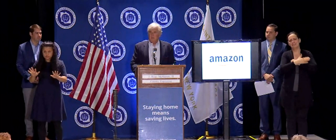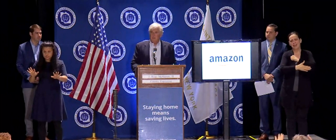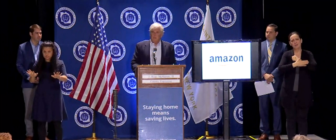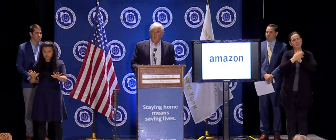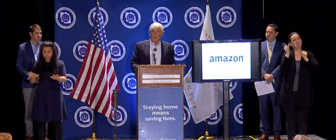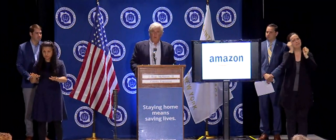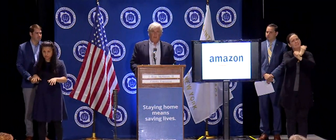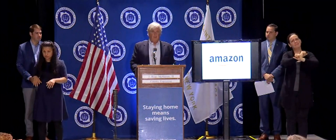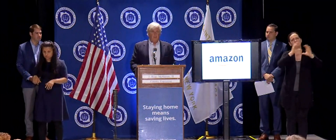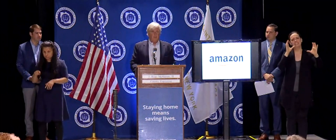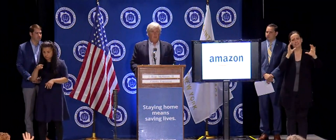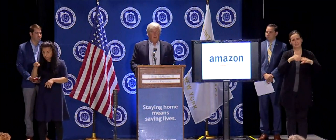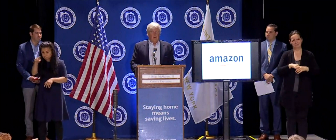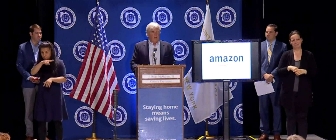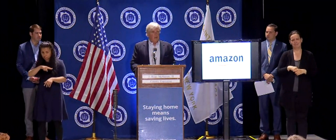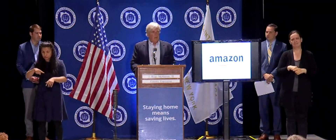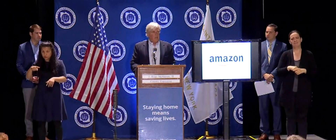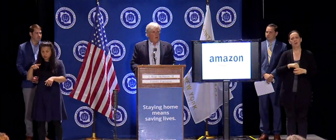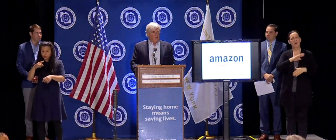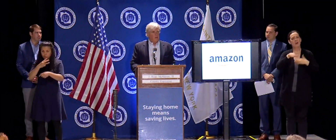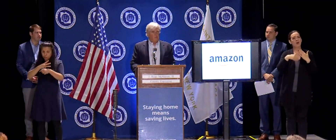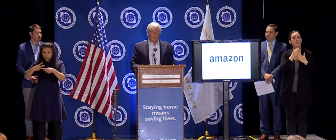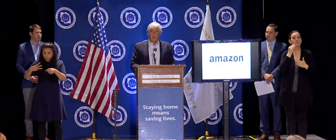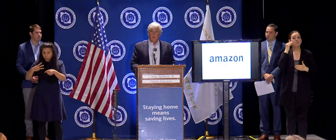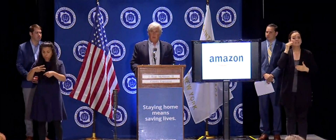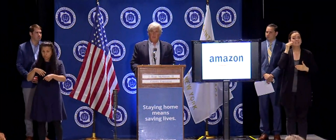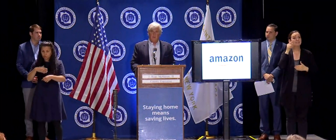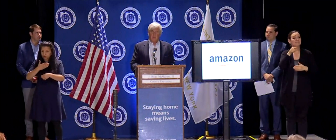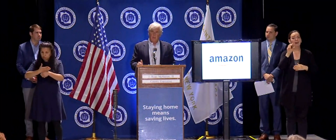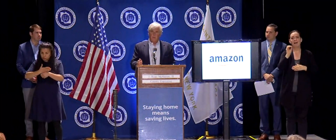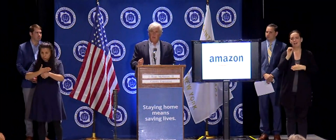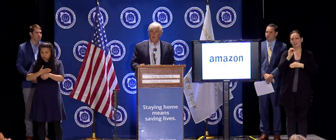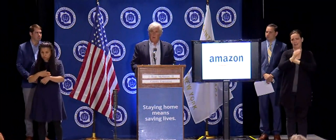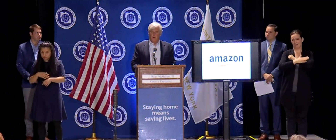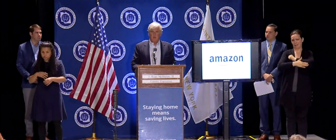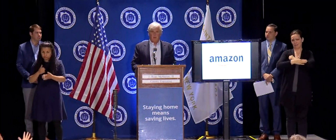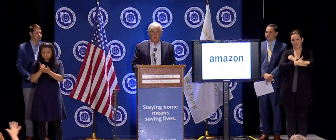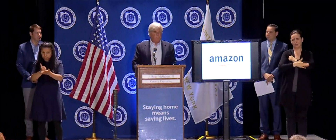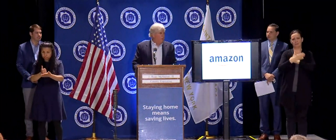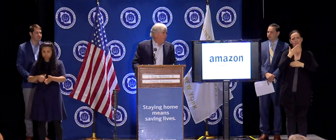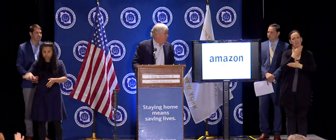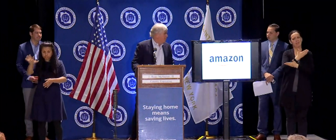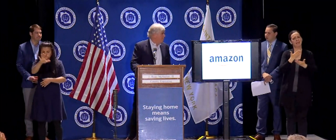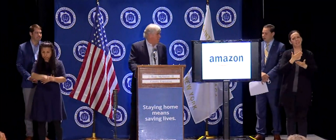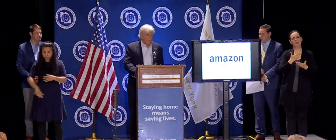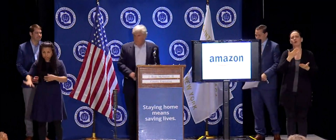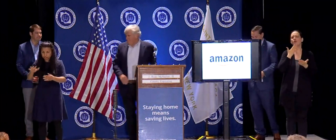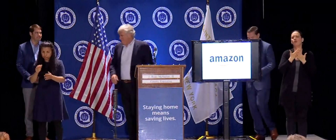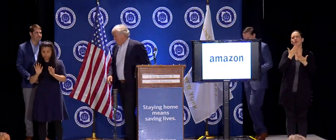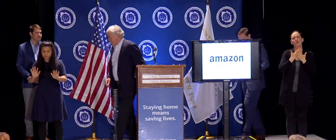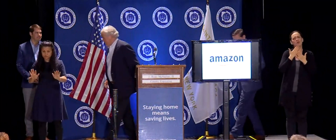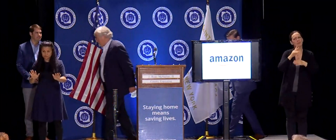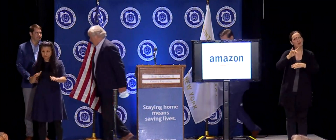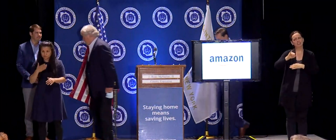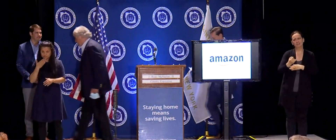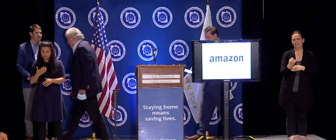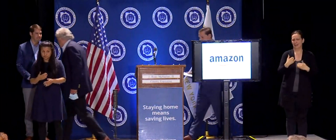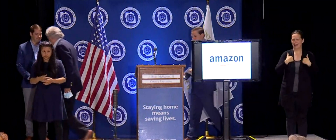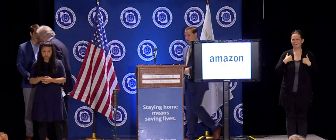And to all the residents of Onondaga County and the surrounding region, I think we've got a great project. Thank you.